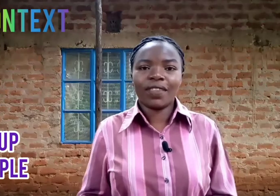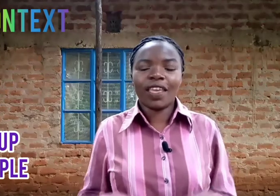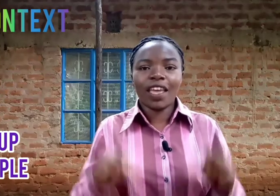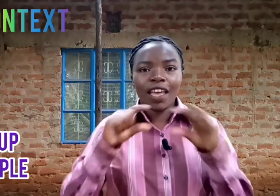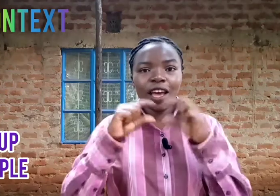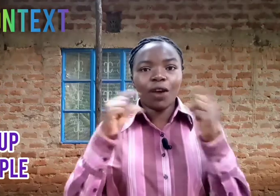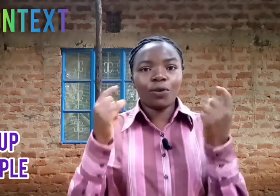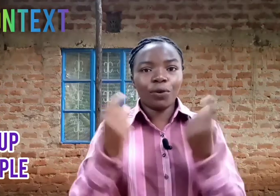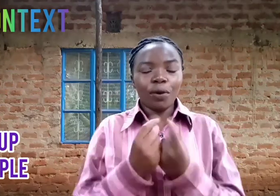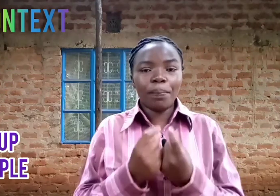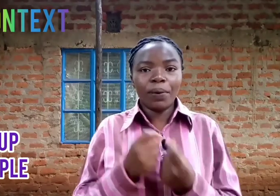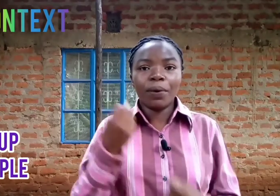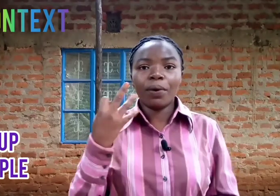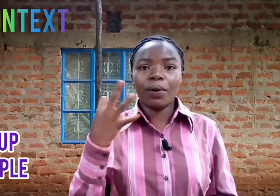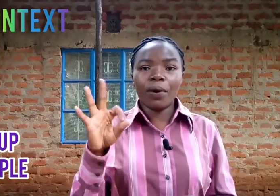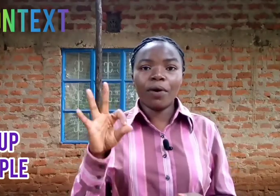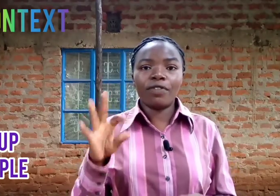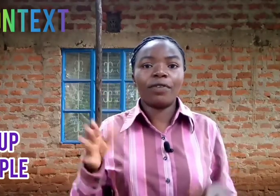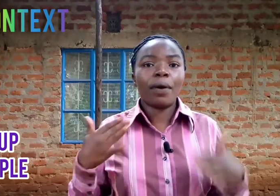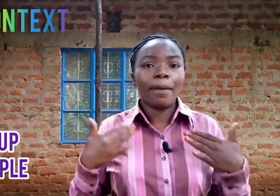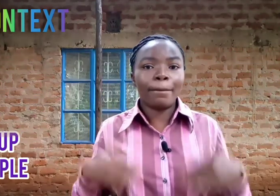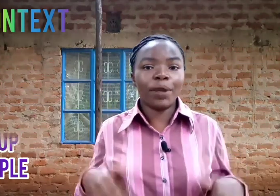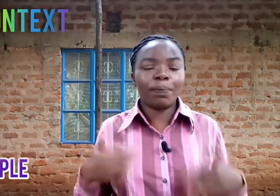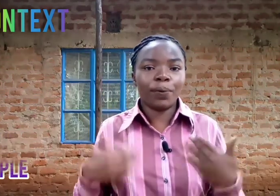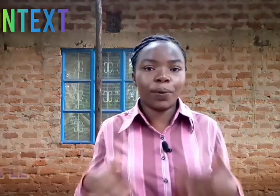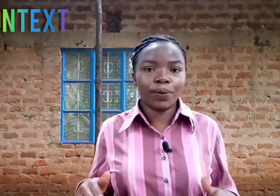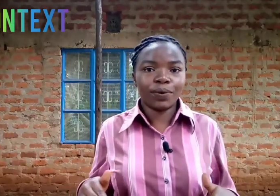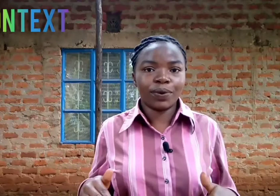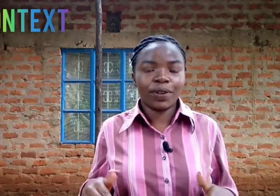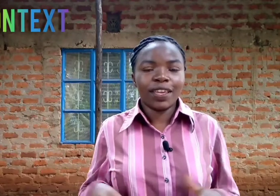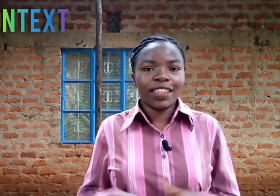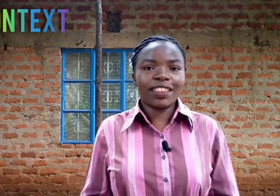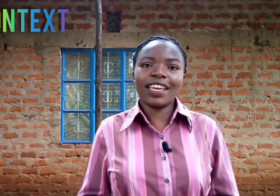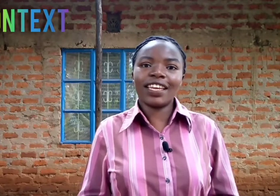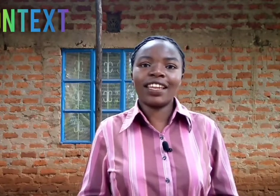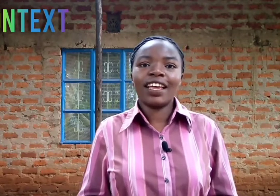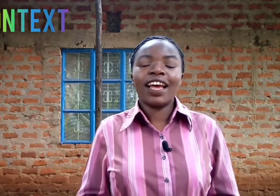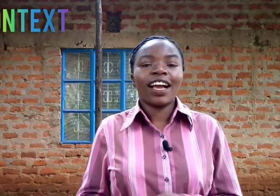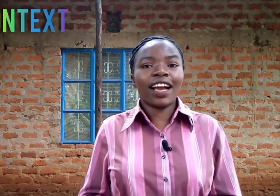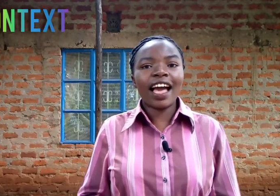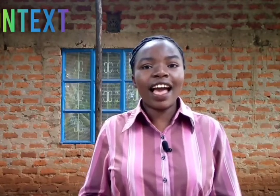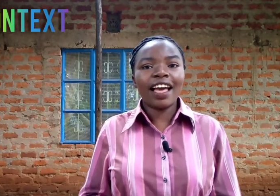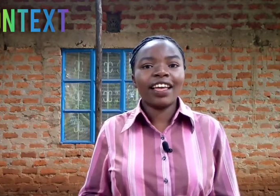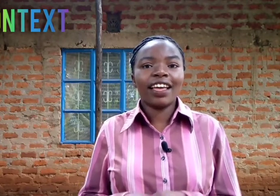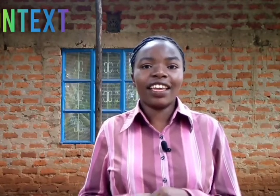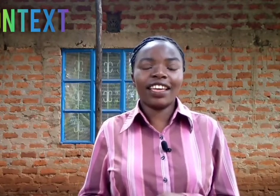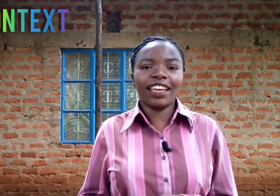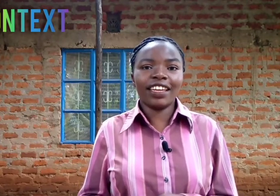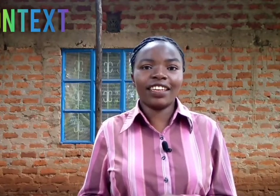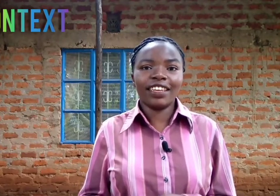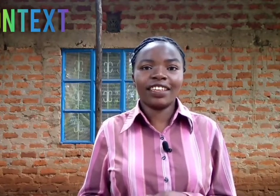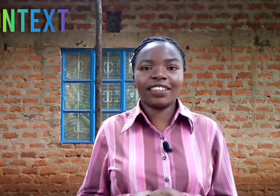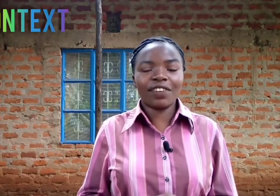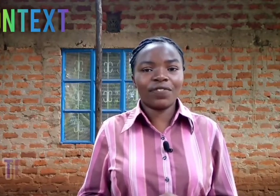Group of people. Then, car in traffic.